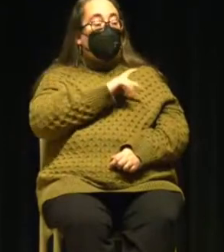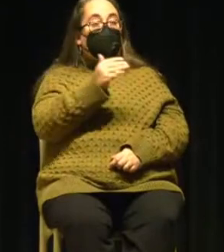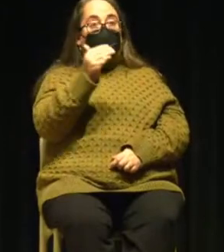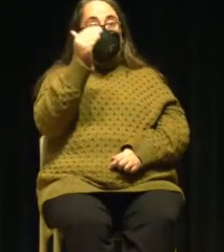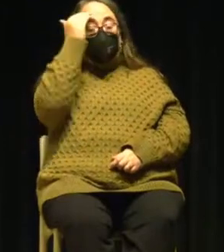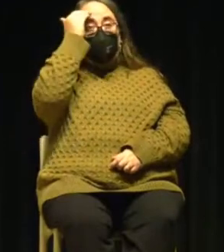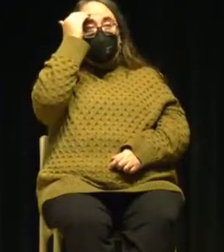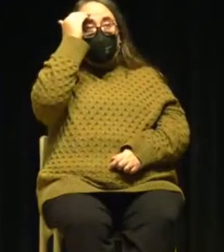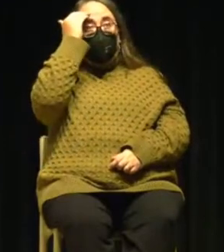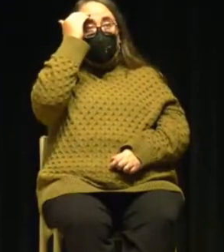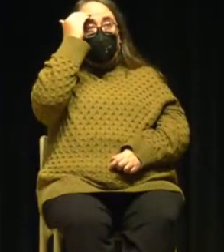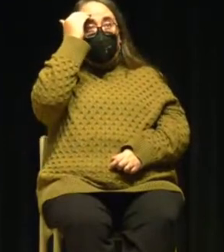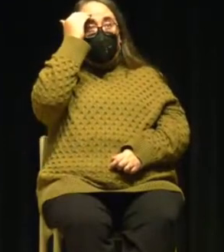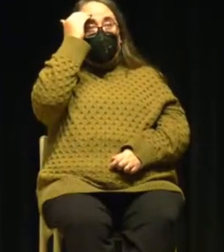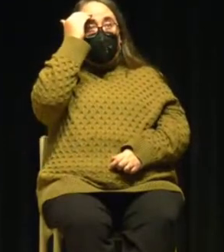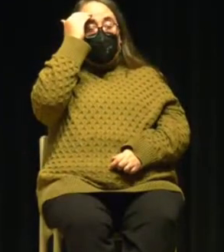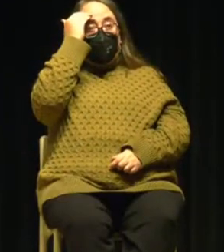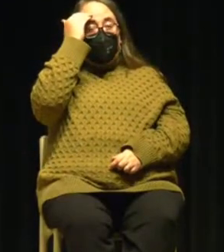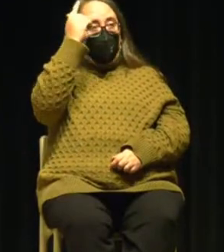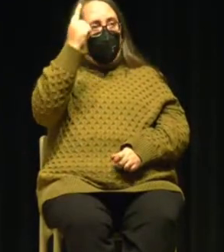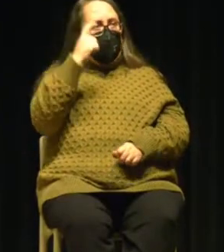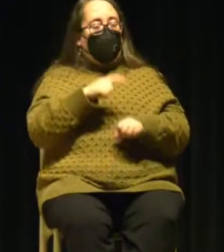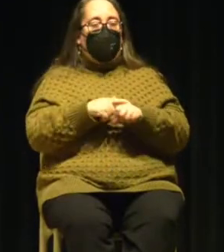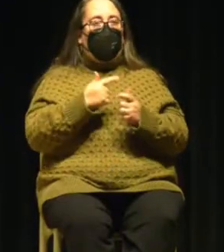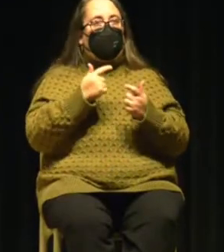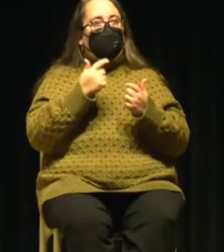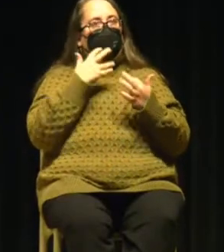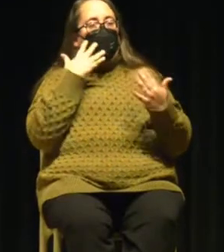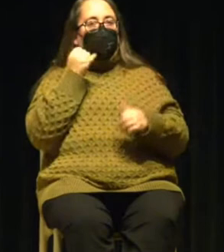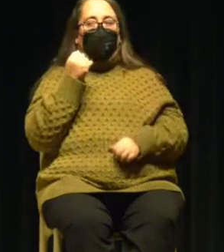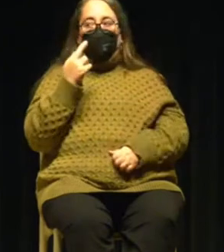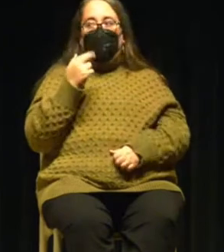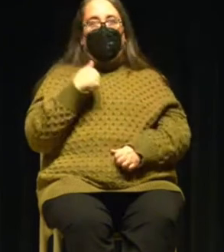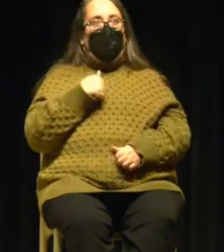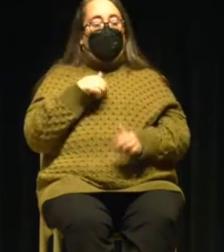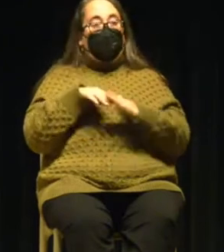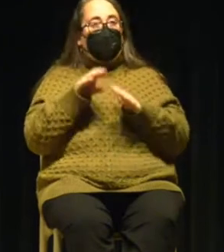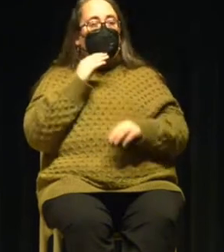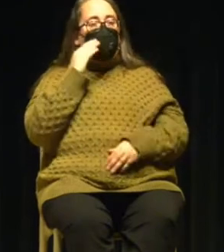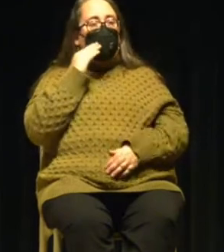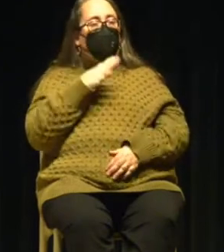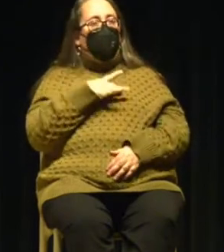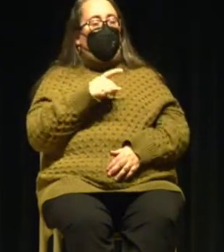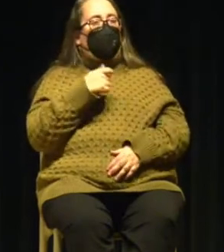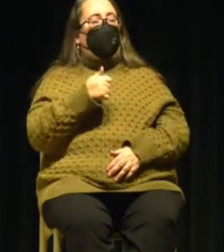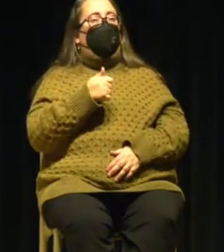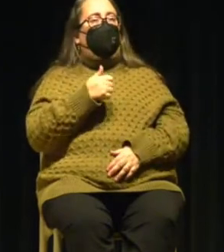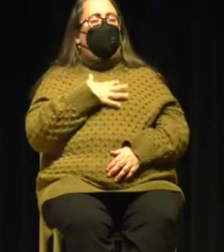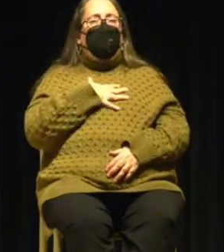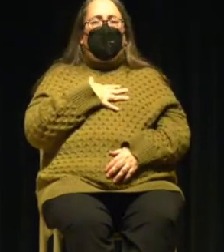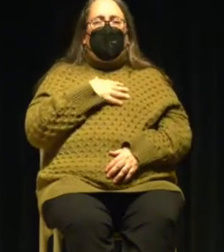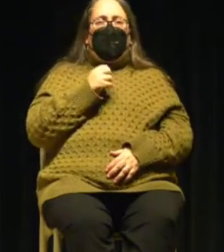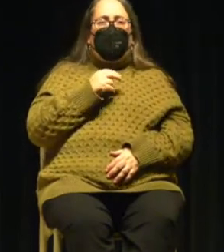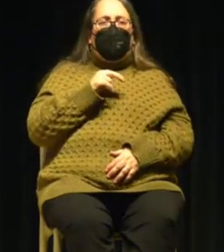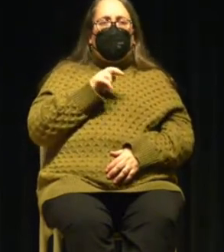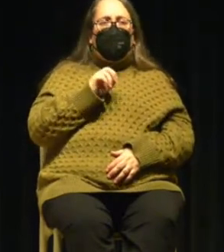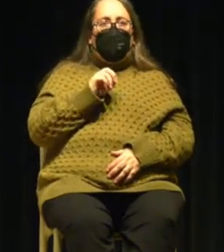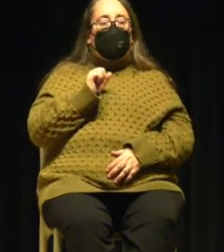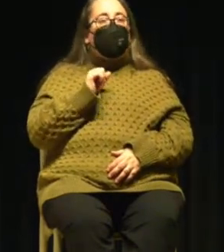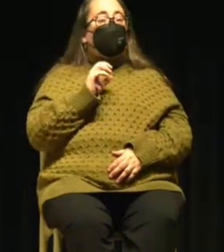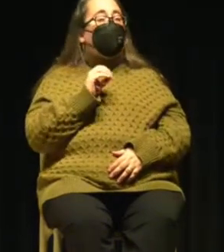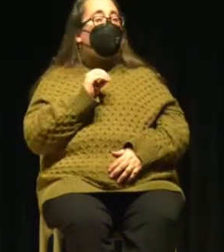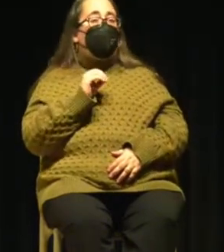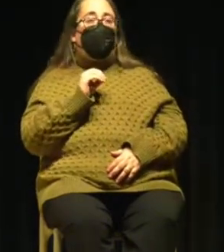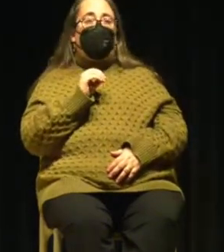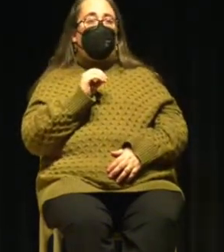like that at one time we had been like friendly or at least friends. Like I've been in their home, they've been in my, who had liked that the meme. No. So, you know, you